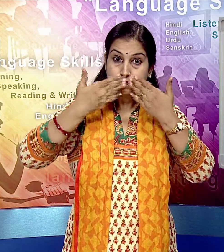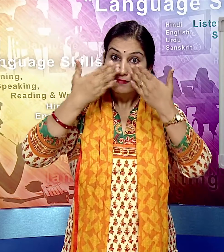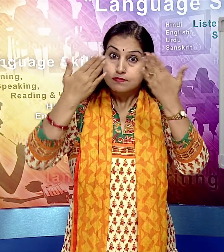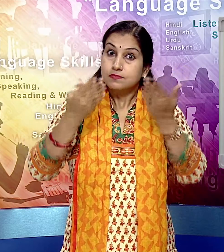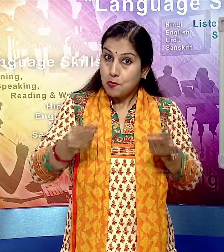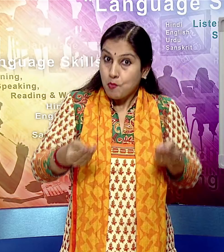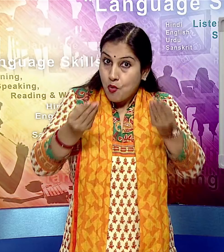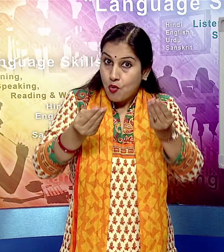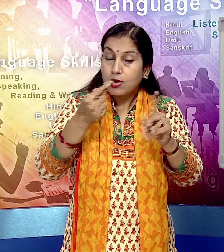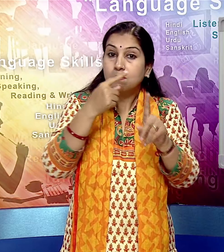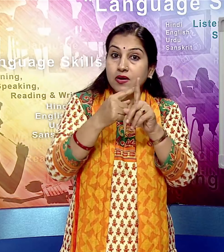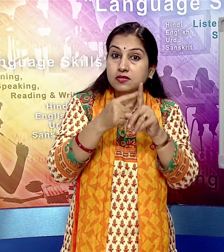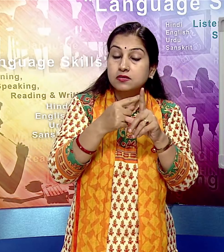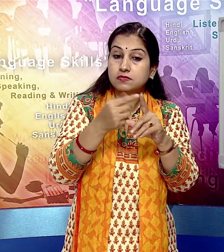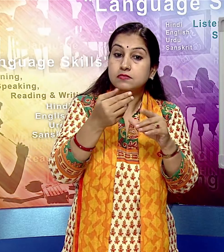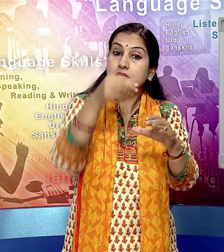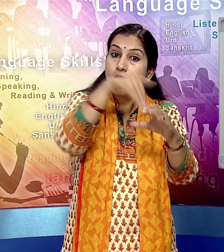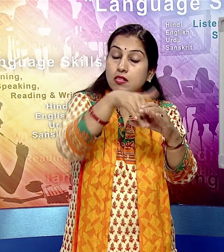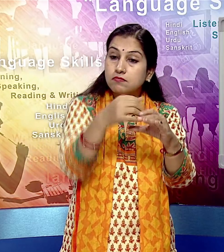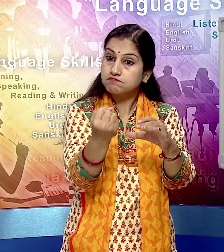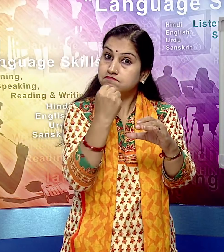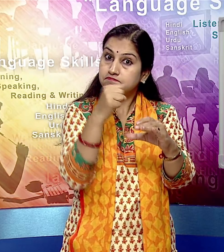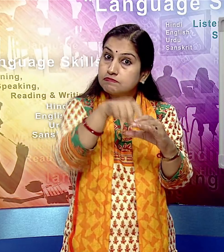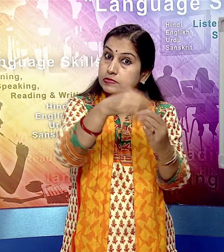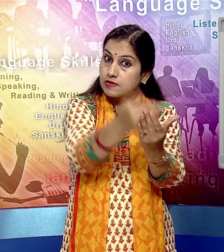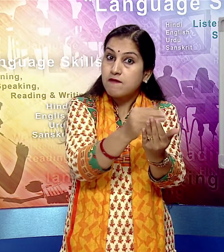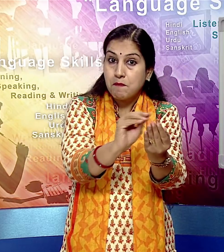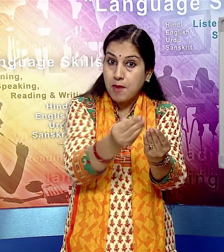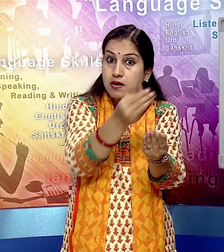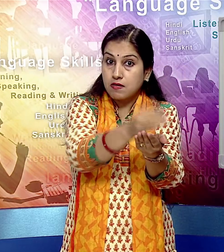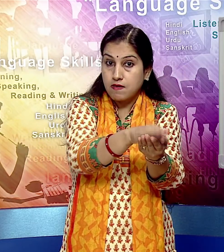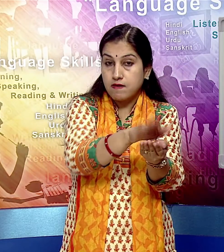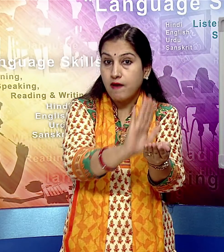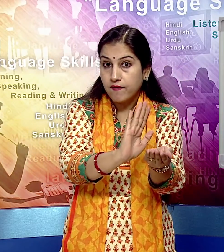and the nutrients are also conserved better.